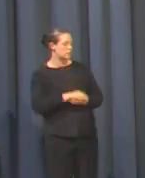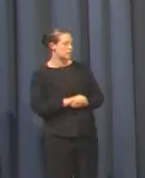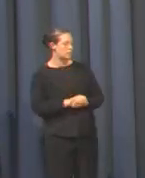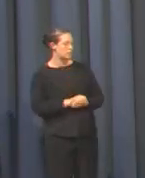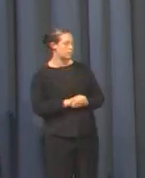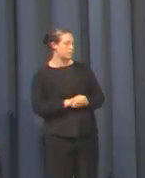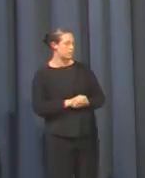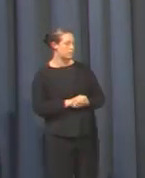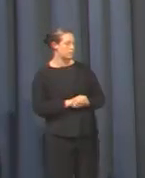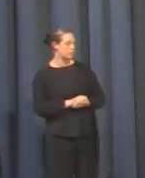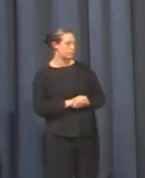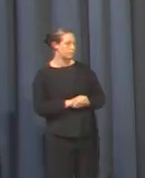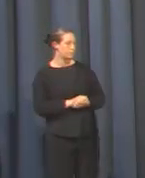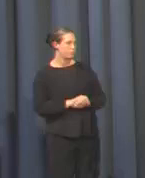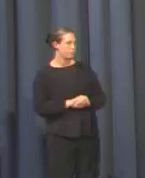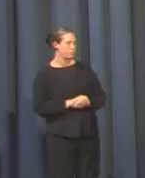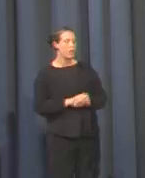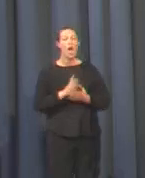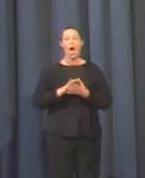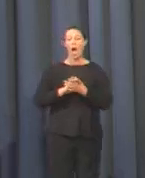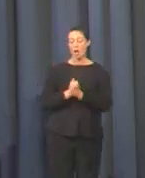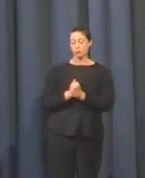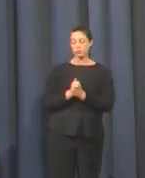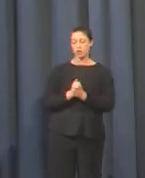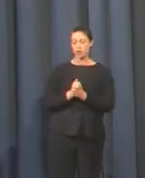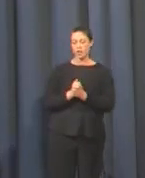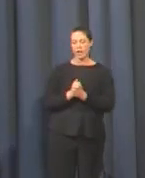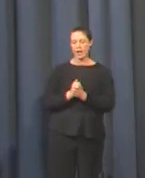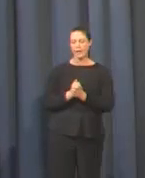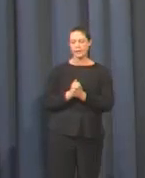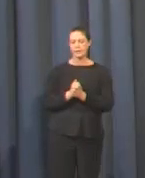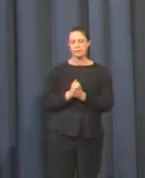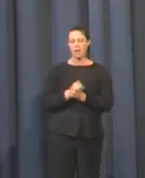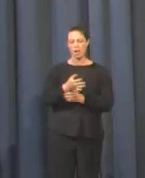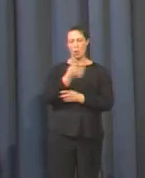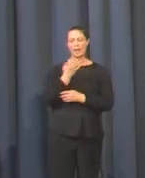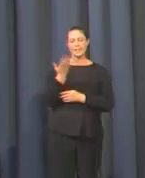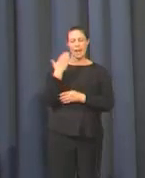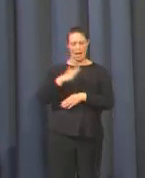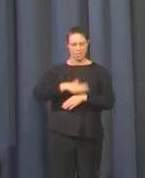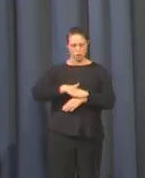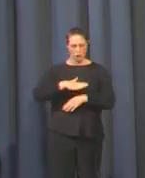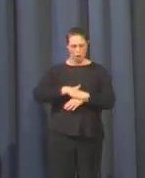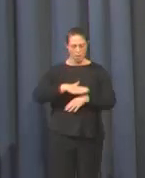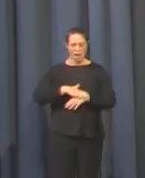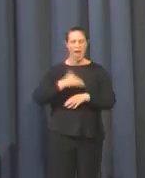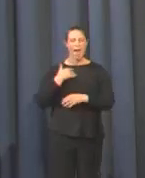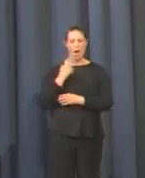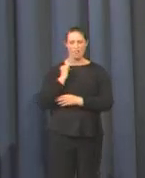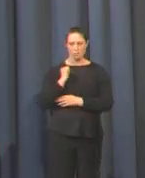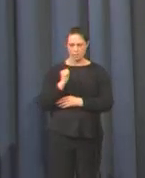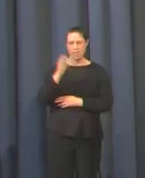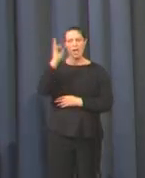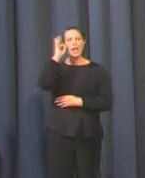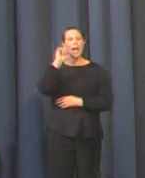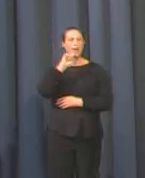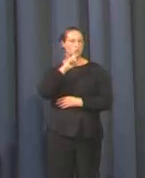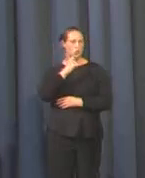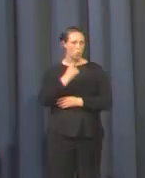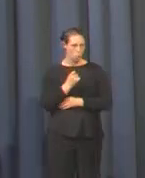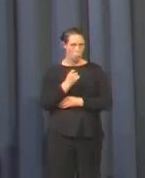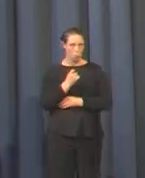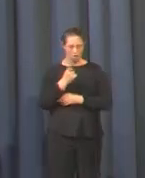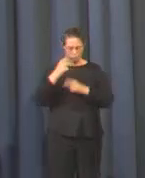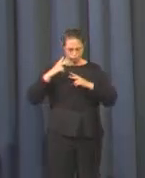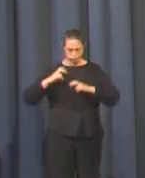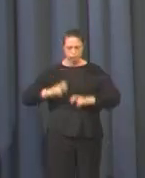Thanks. And I appreciate you asked the same question last time, and I made that commitment that council would conduct